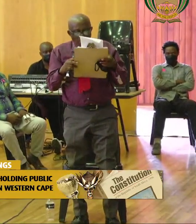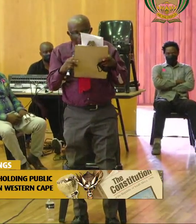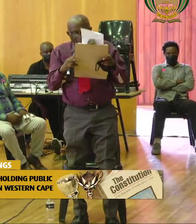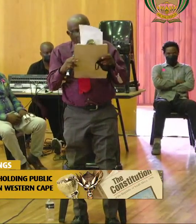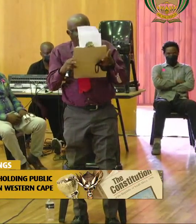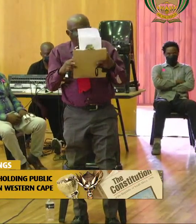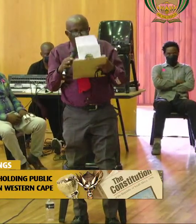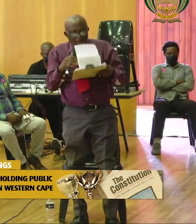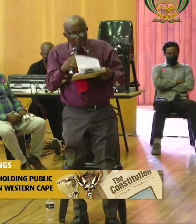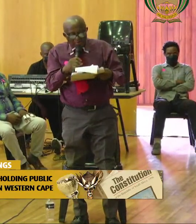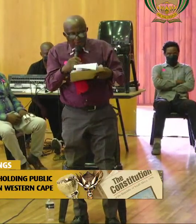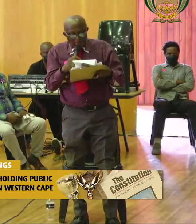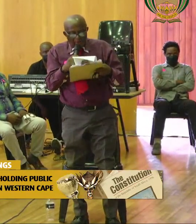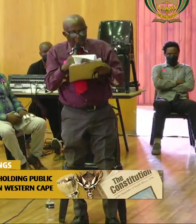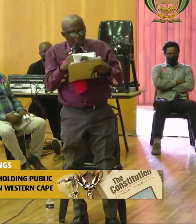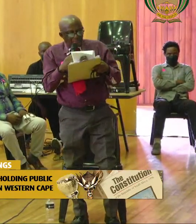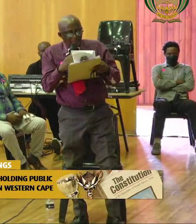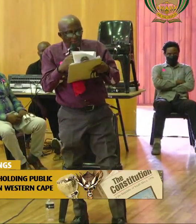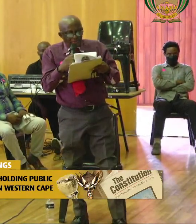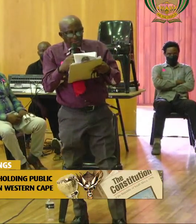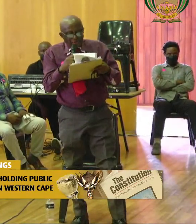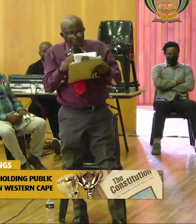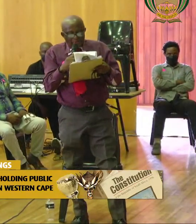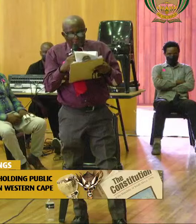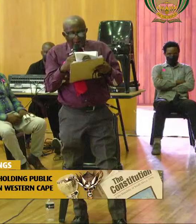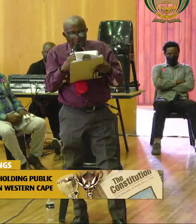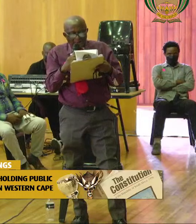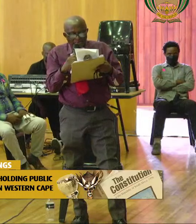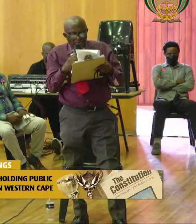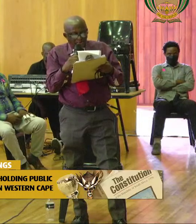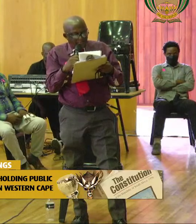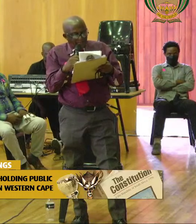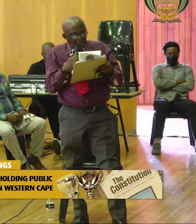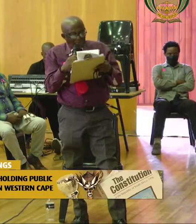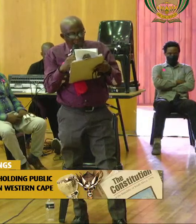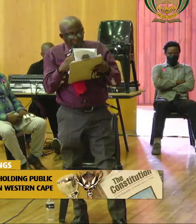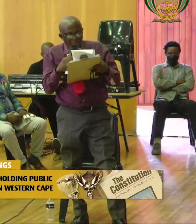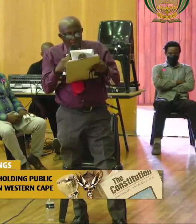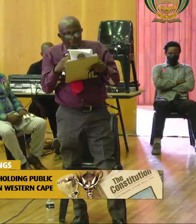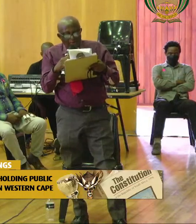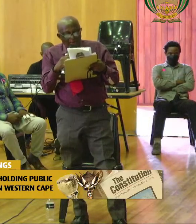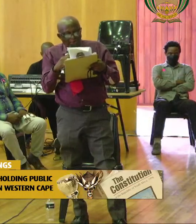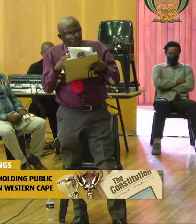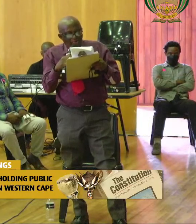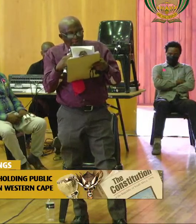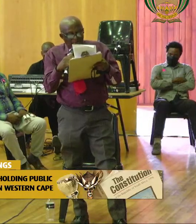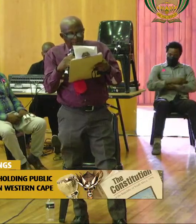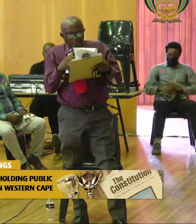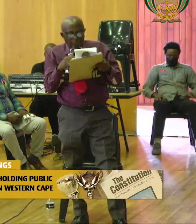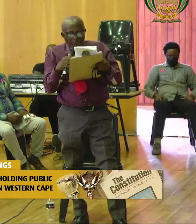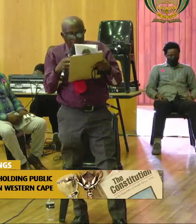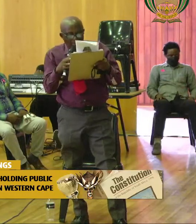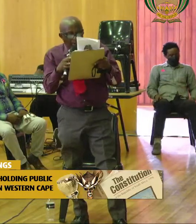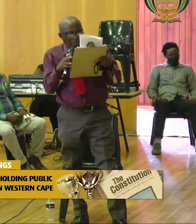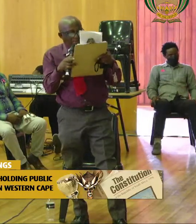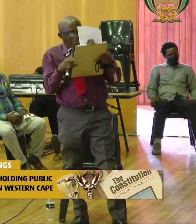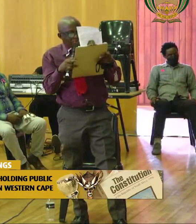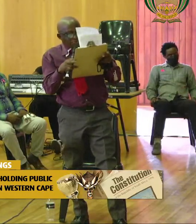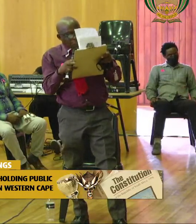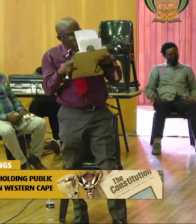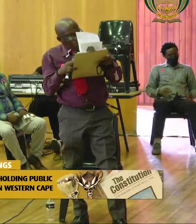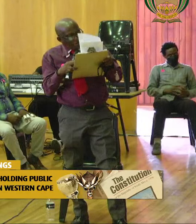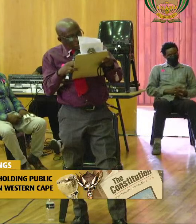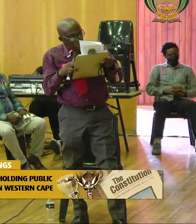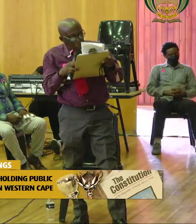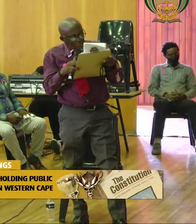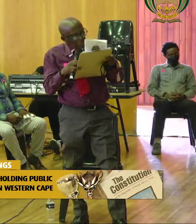is that we want, it's not that we are against independence. We are not ready to fix our